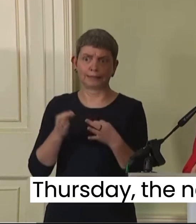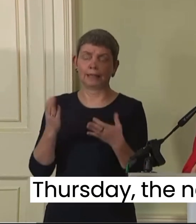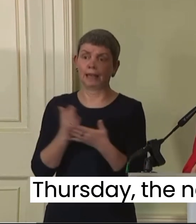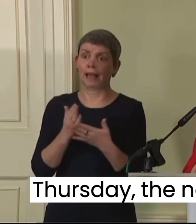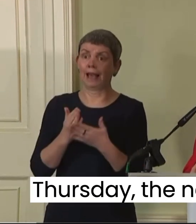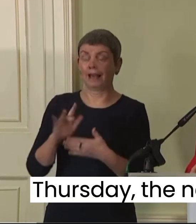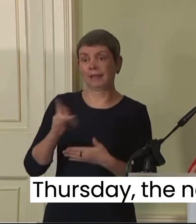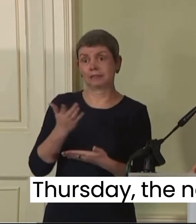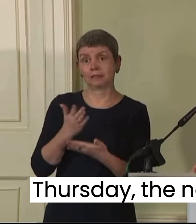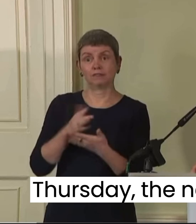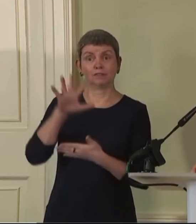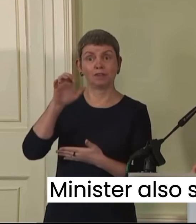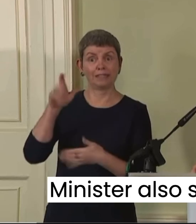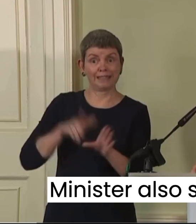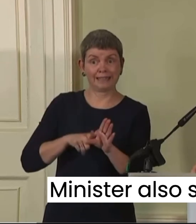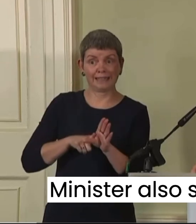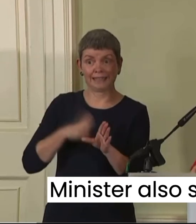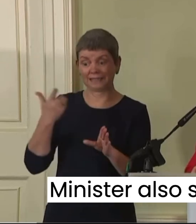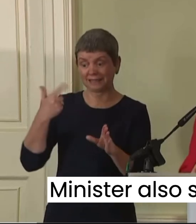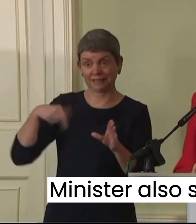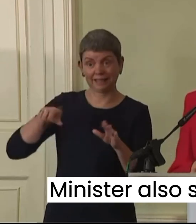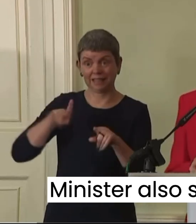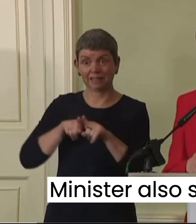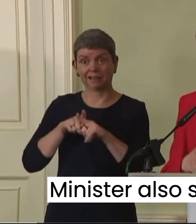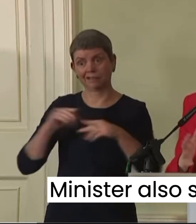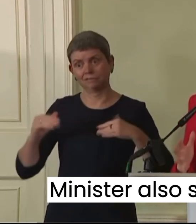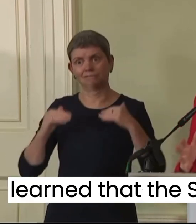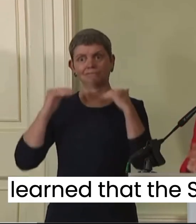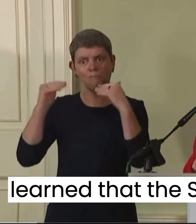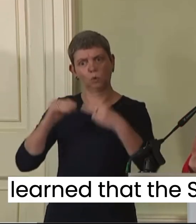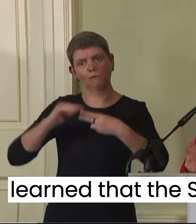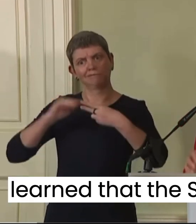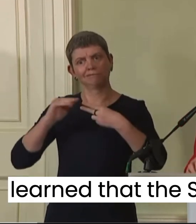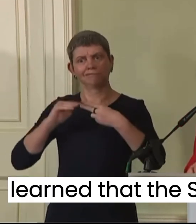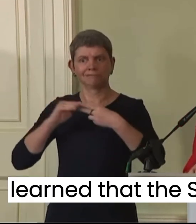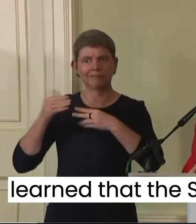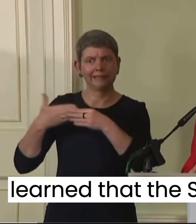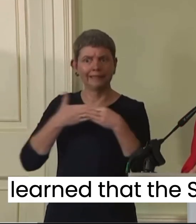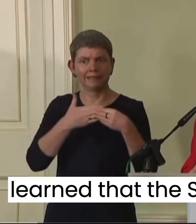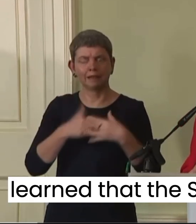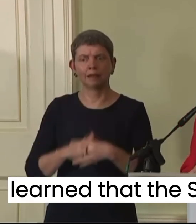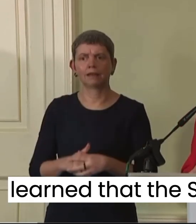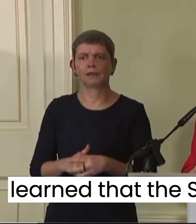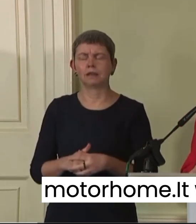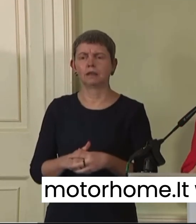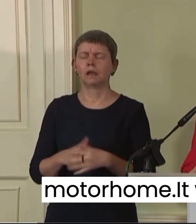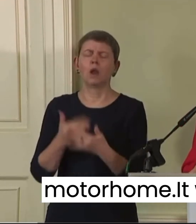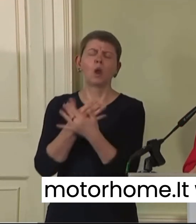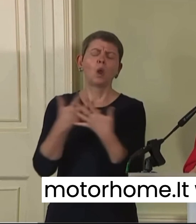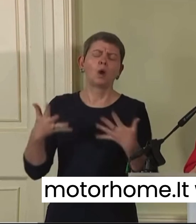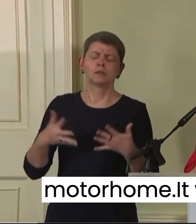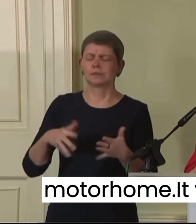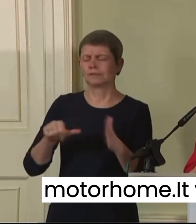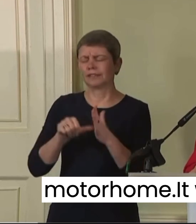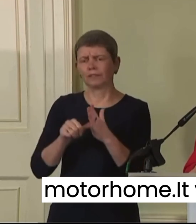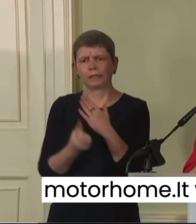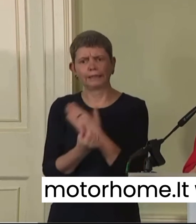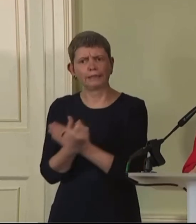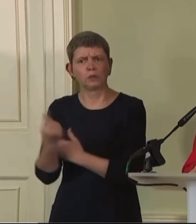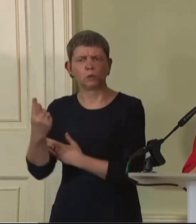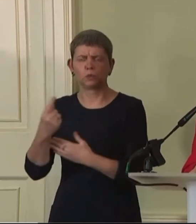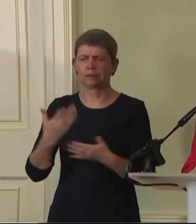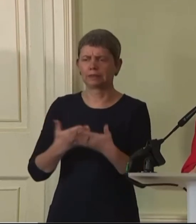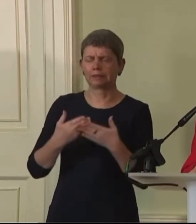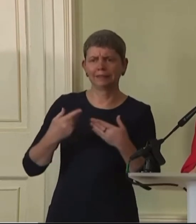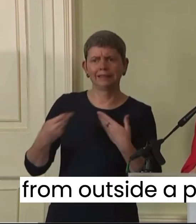new SNP leader and First Minister also said he only recently learned that the SNP had bought a luxury motorhome. It